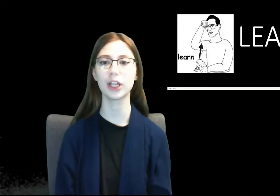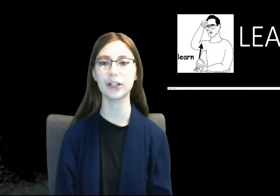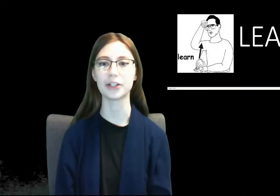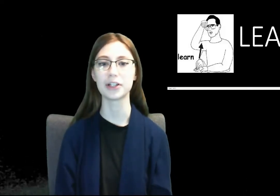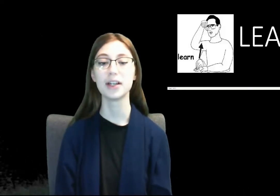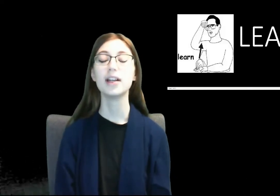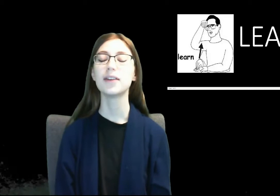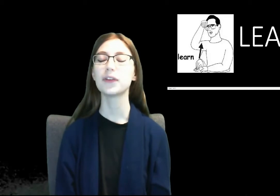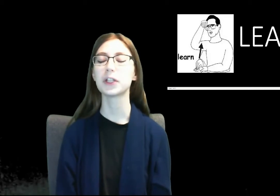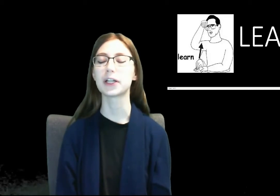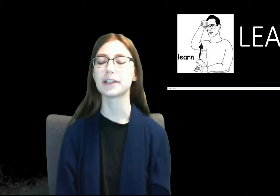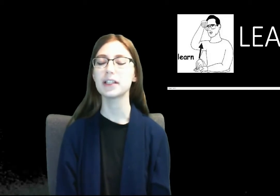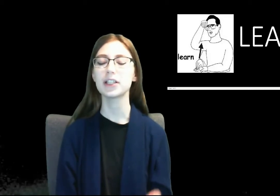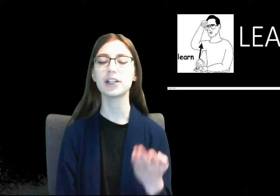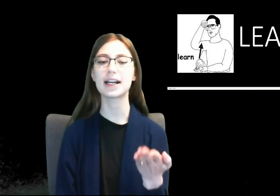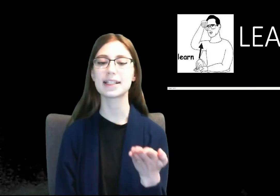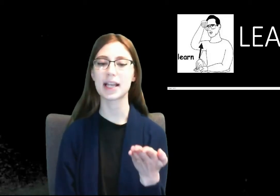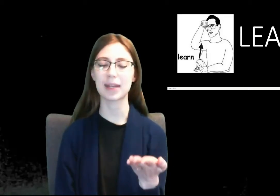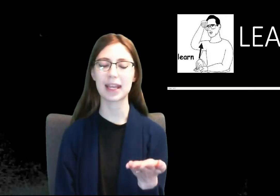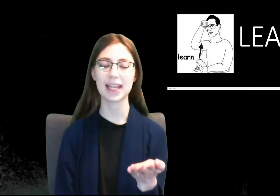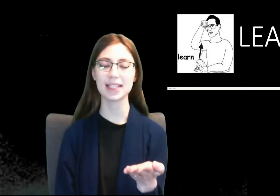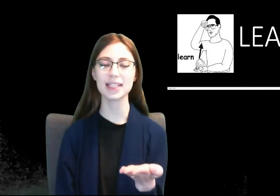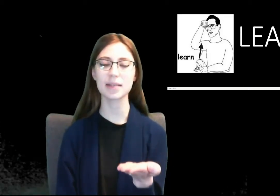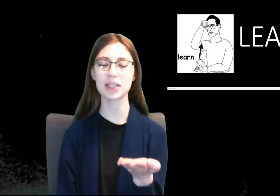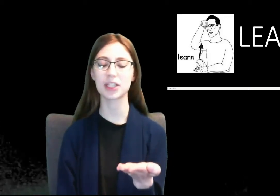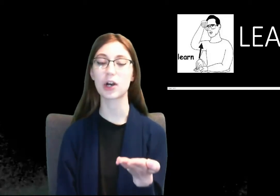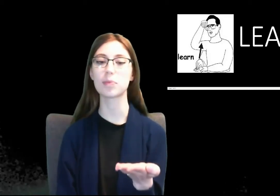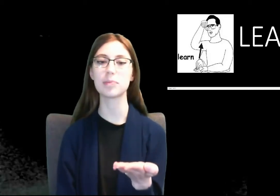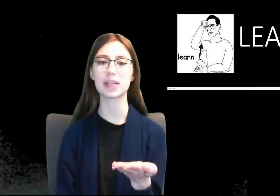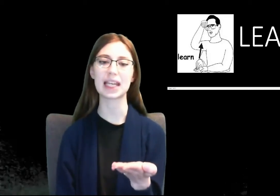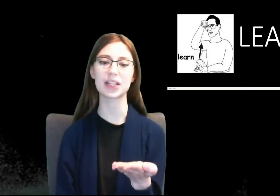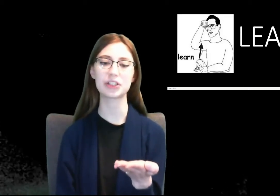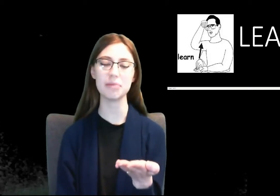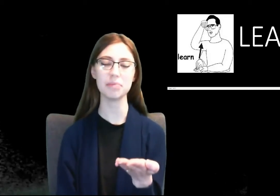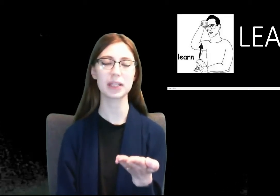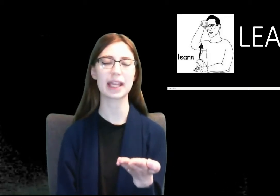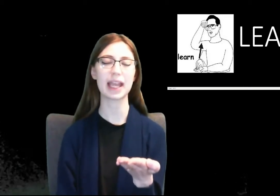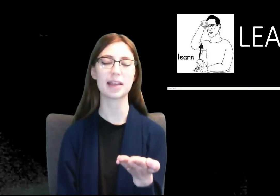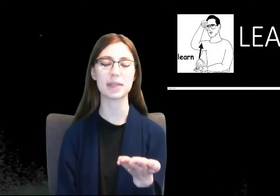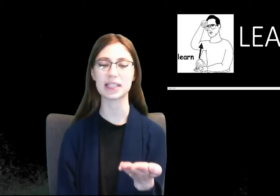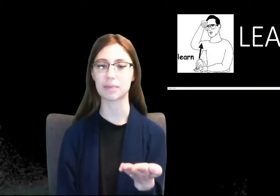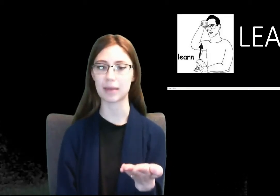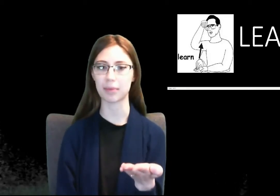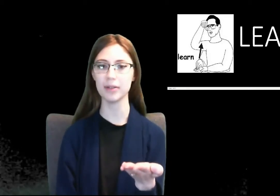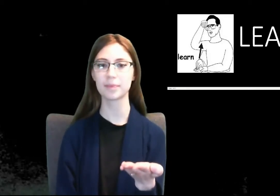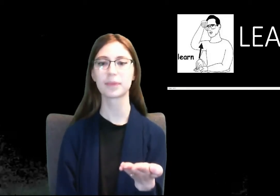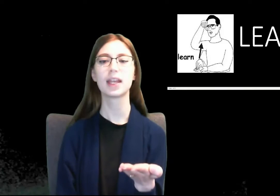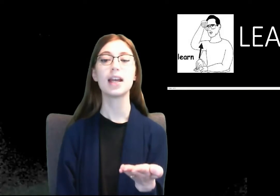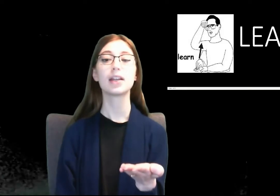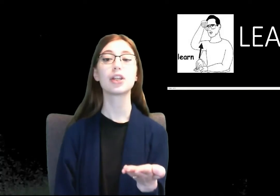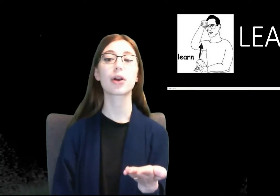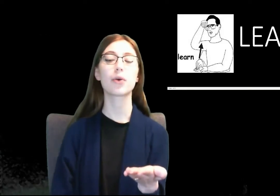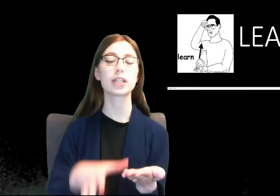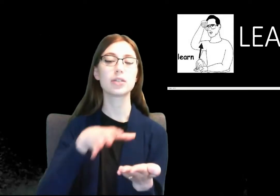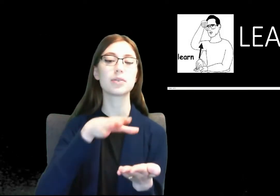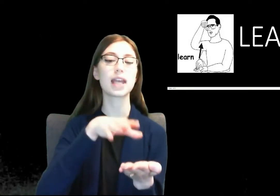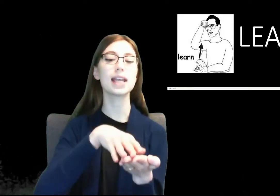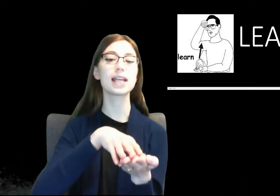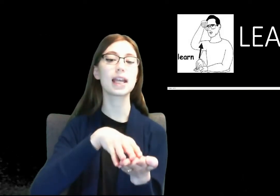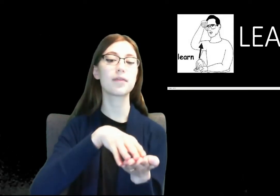Learn. For learn, your non-dominant hand is going to be in the open B hand shape, like a piece of paper. You're going to take